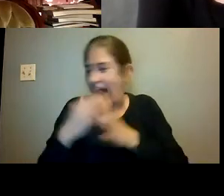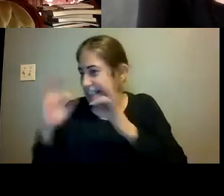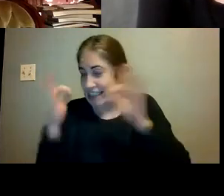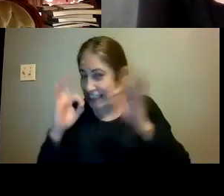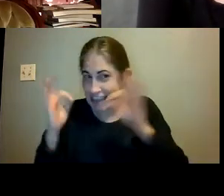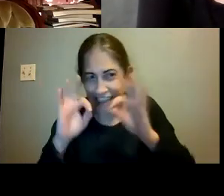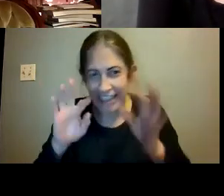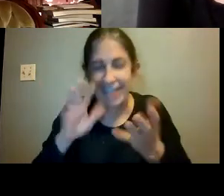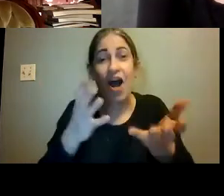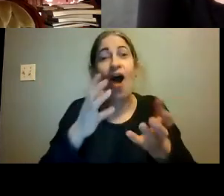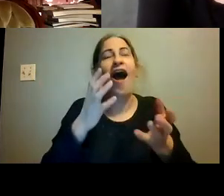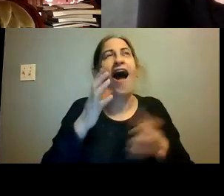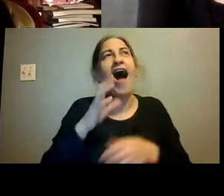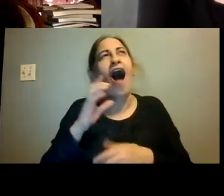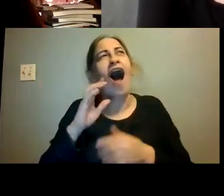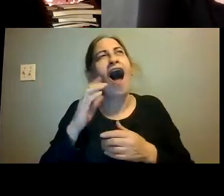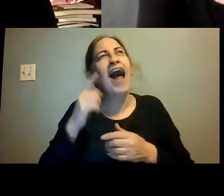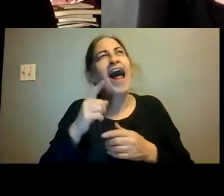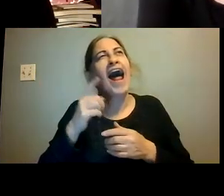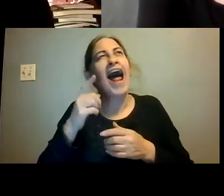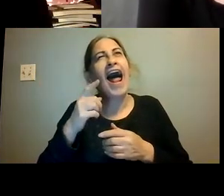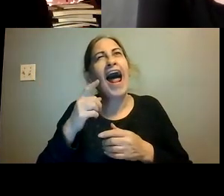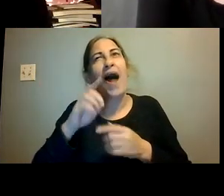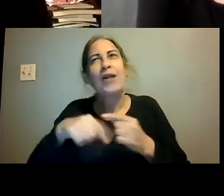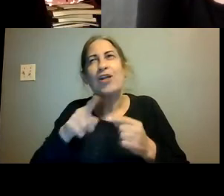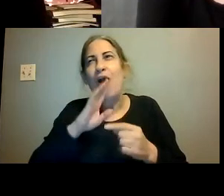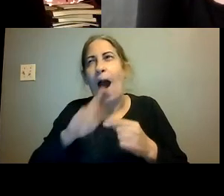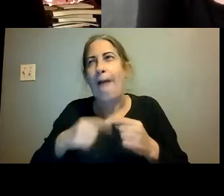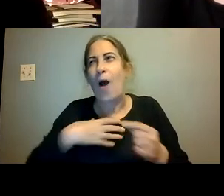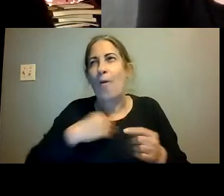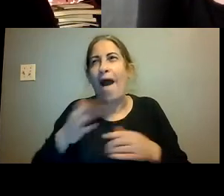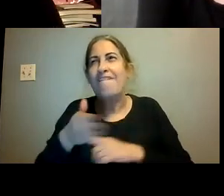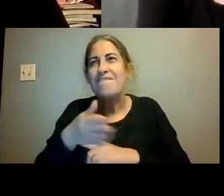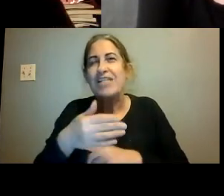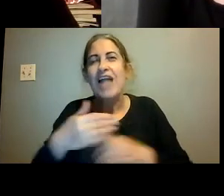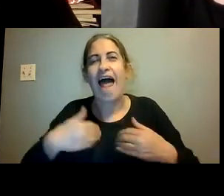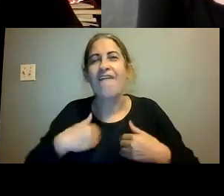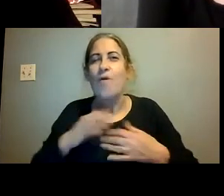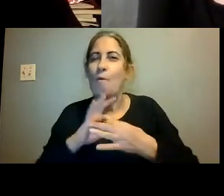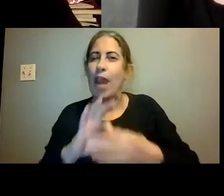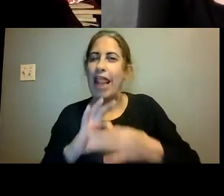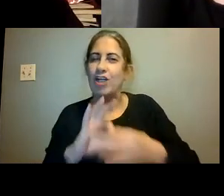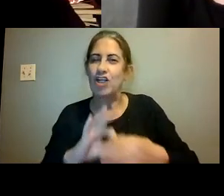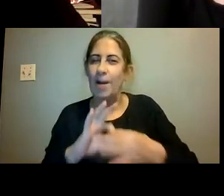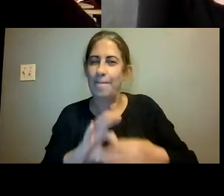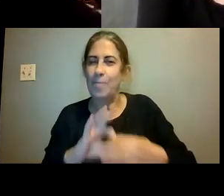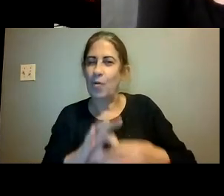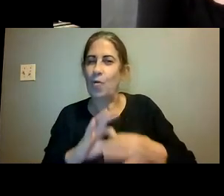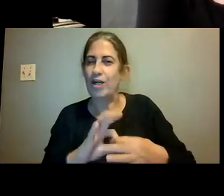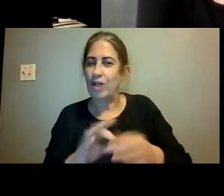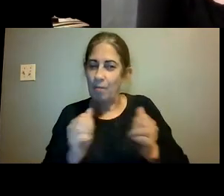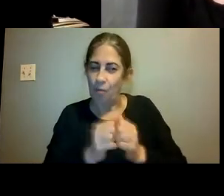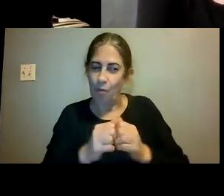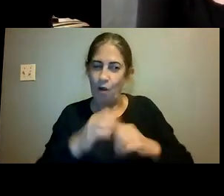And I got a little distracted, I'll admit. But you were mentioning the whitefish and